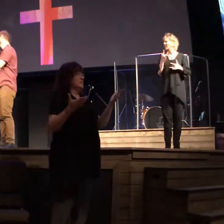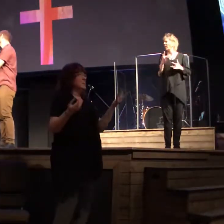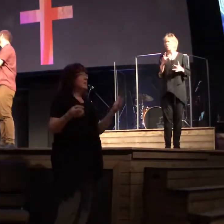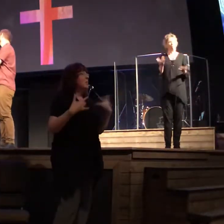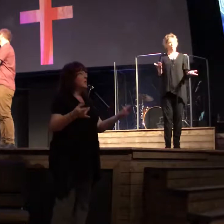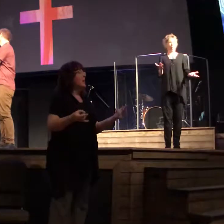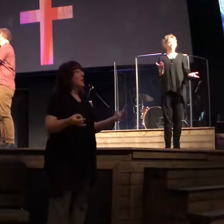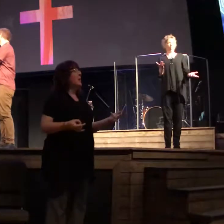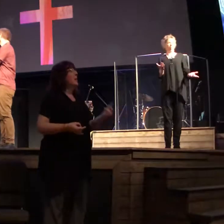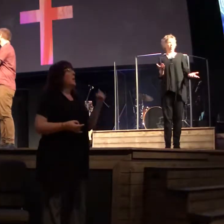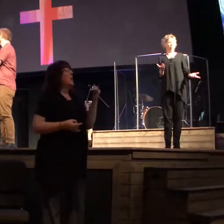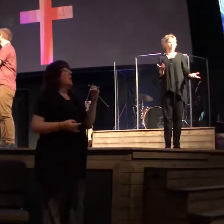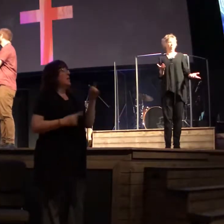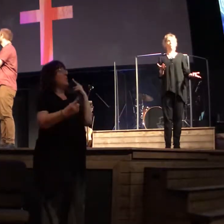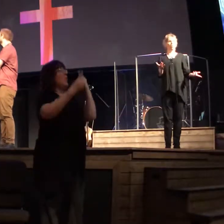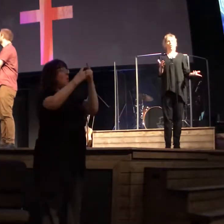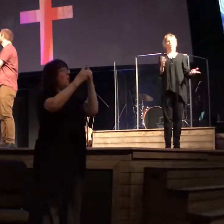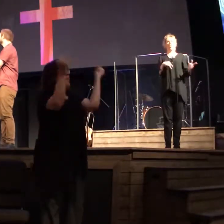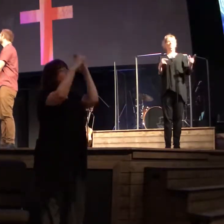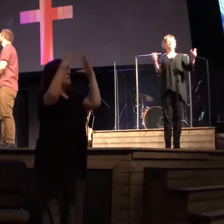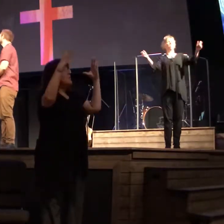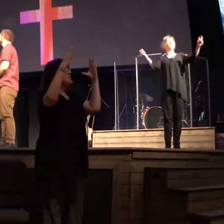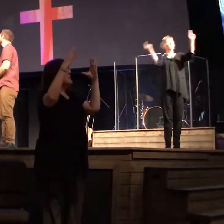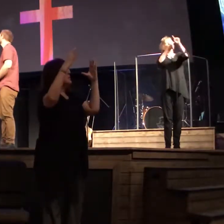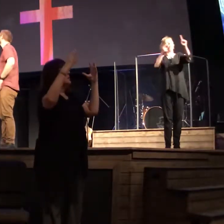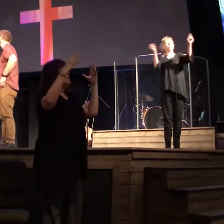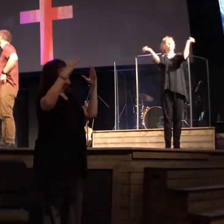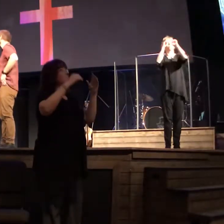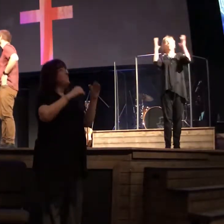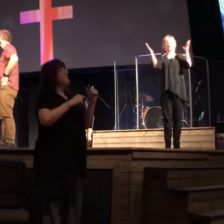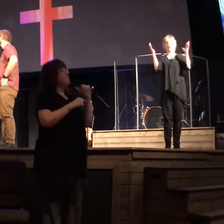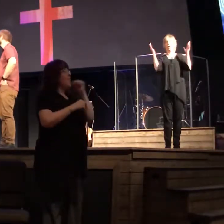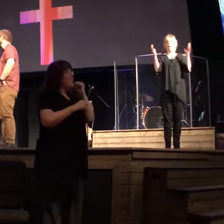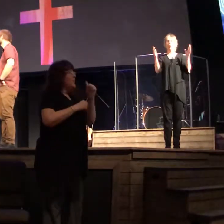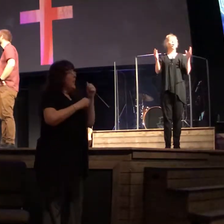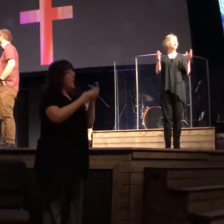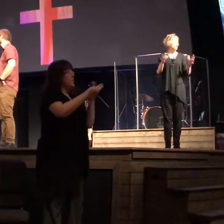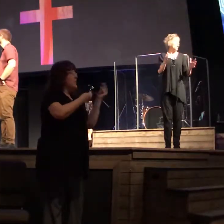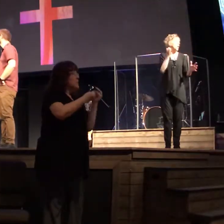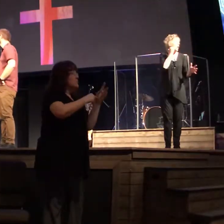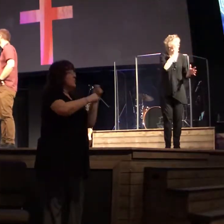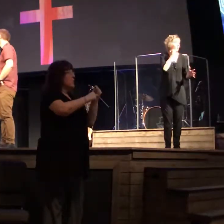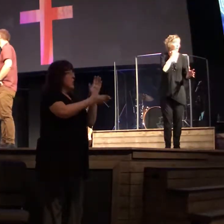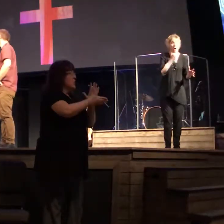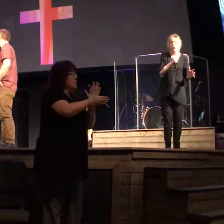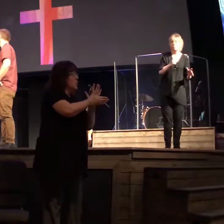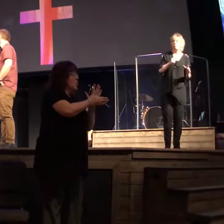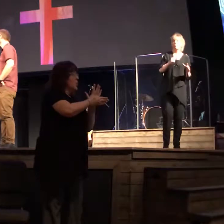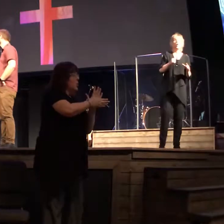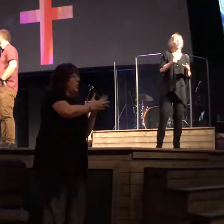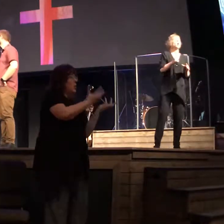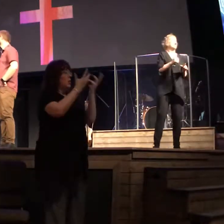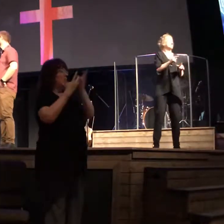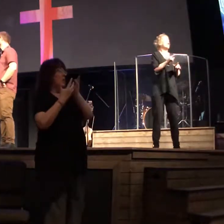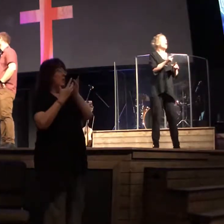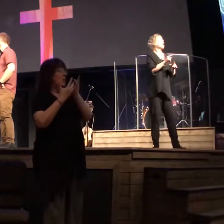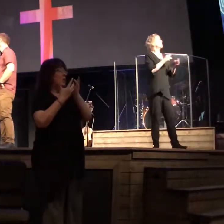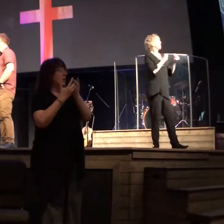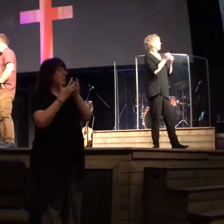all about? Well, the goal and the vision of this is to combine the practicality of a ministry training school with